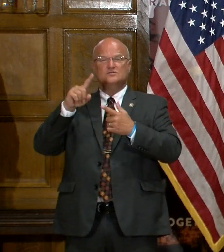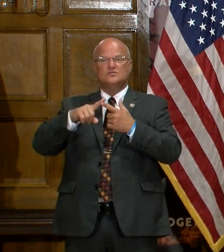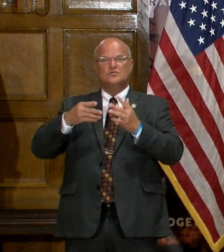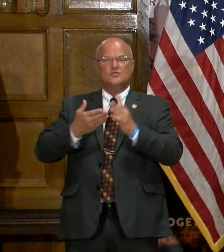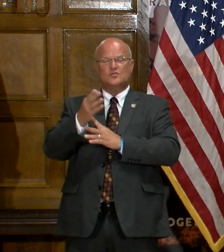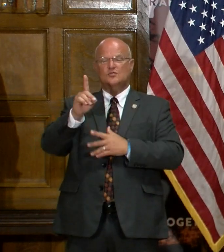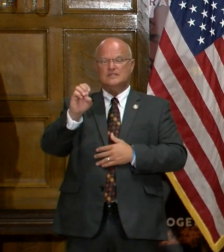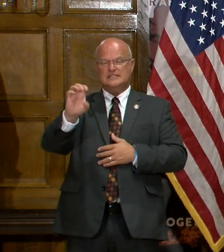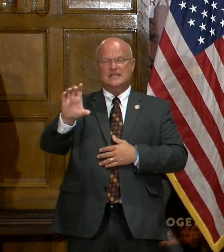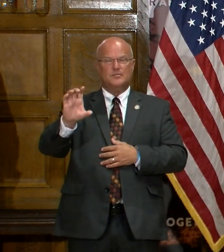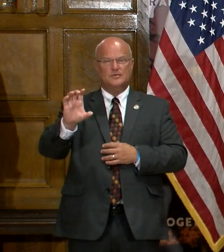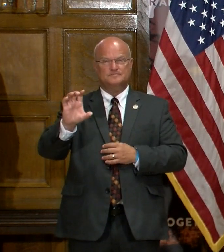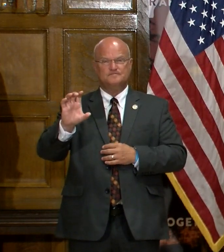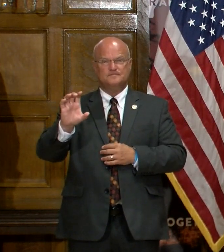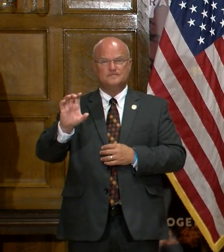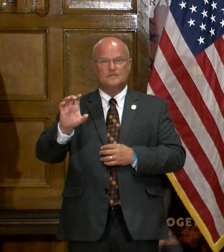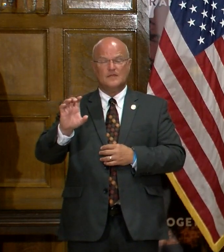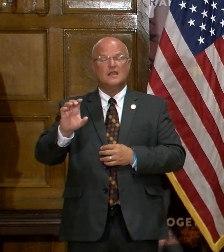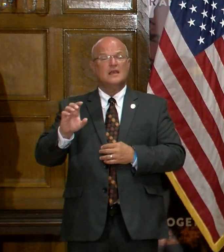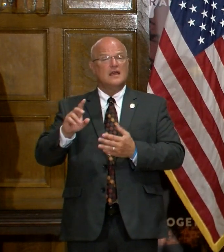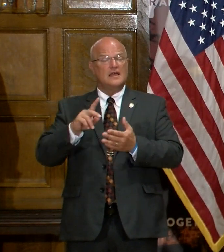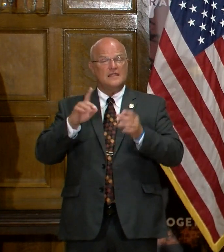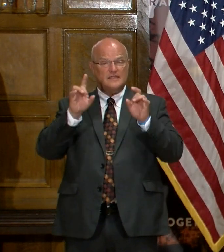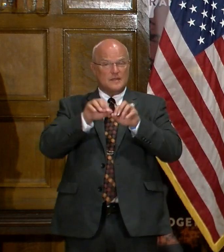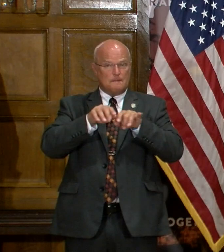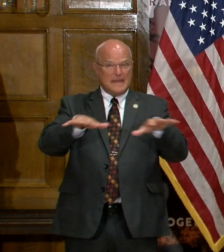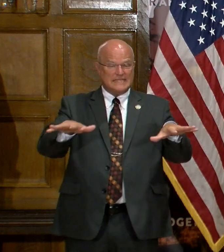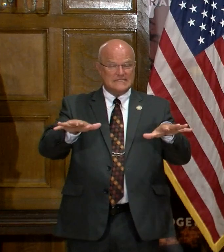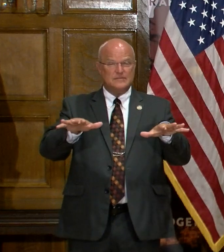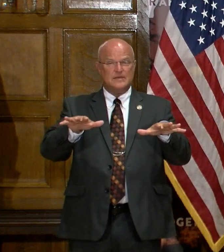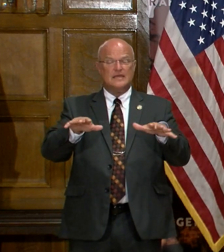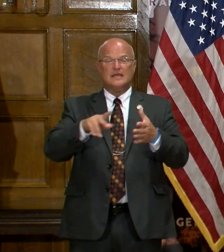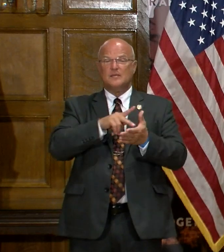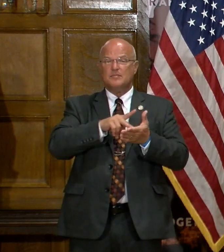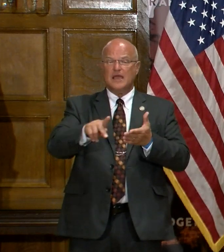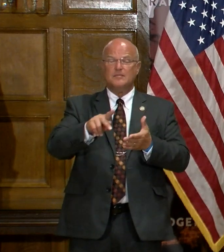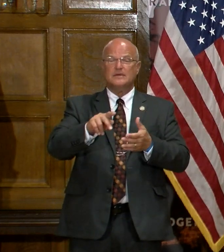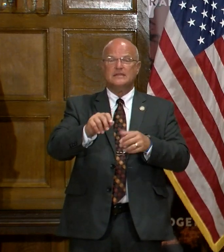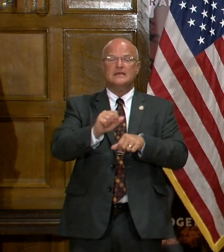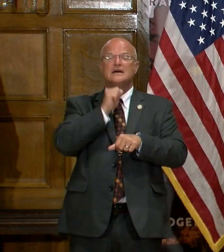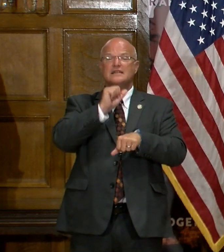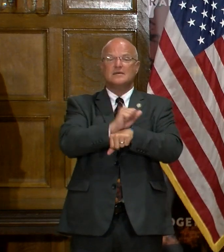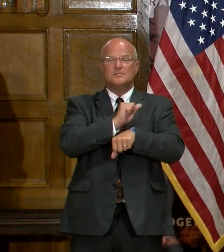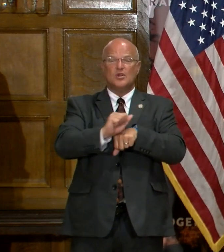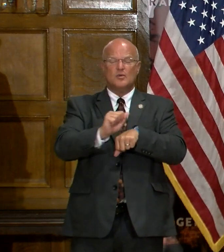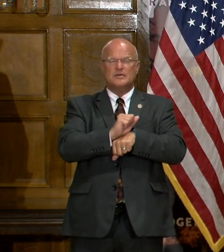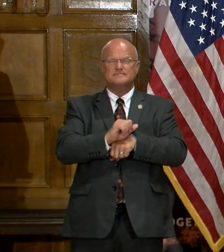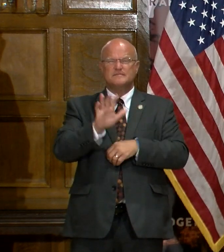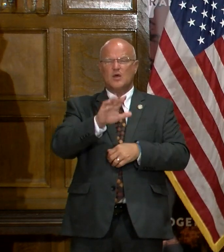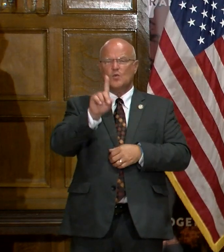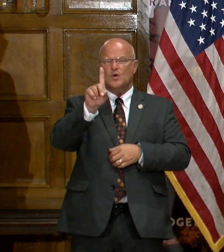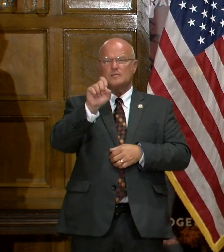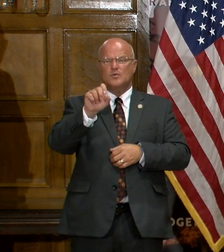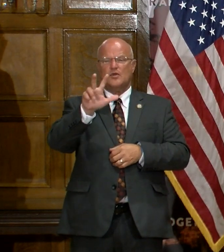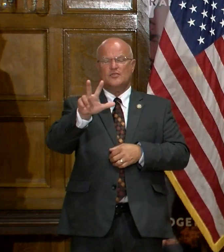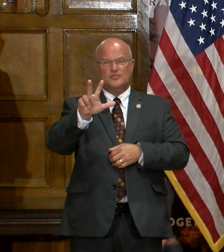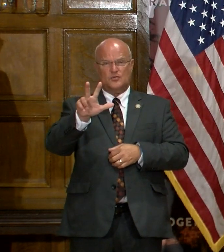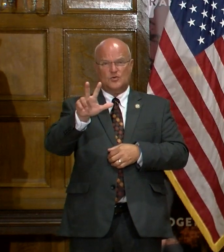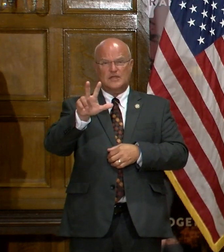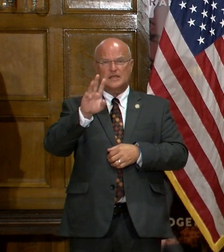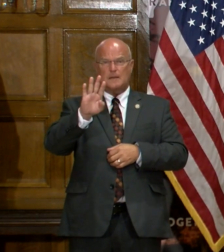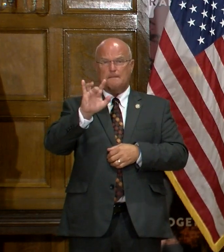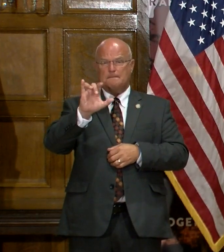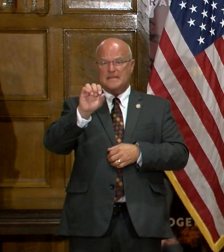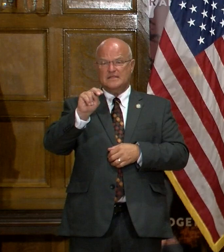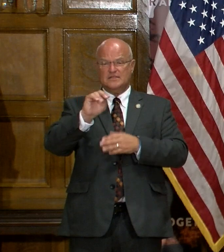I will say, you look back at the pandemic unemployment assistance compensation, about $1.3 billion has been spent